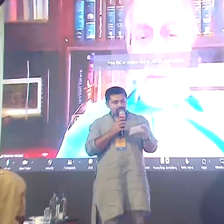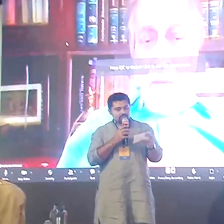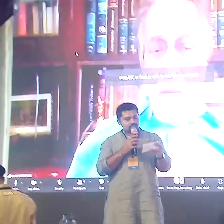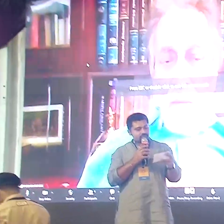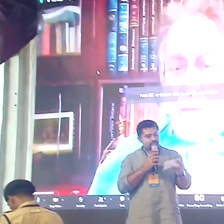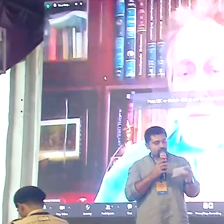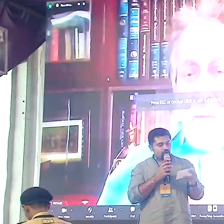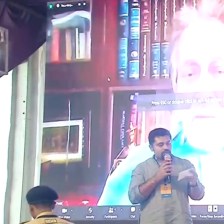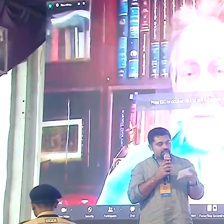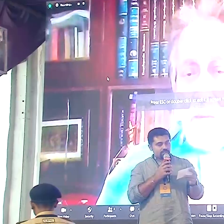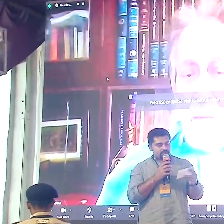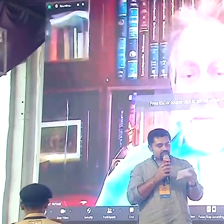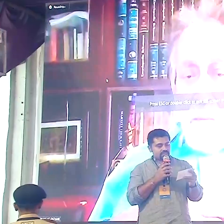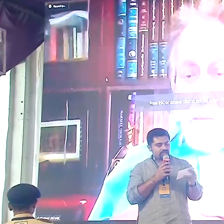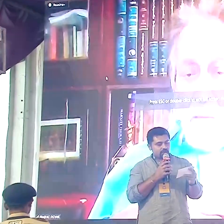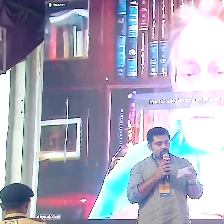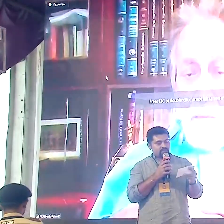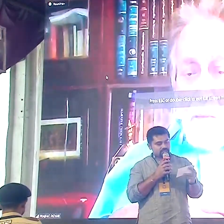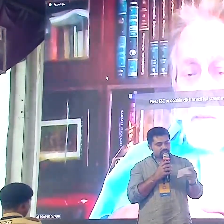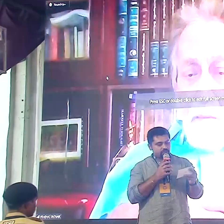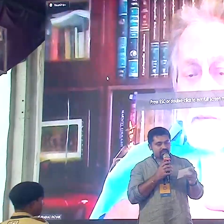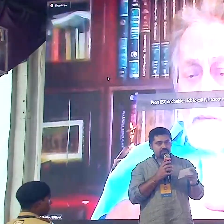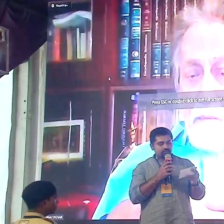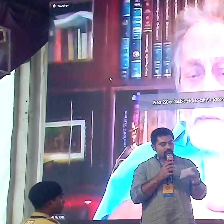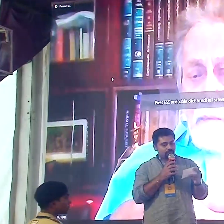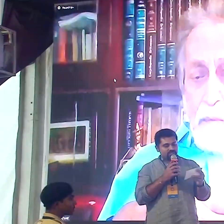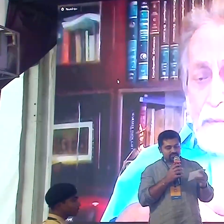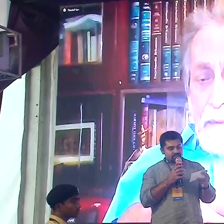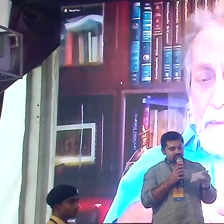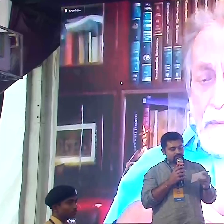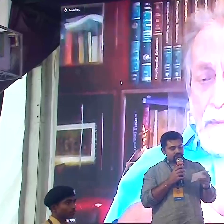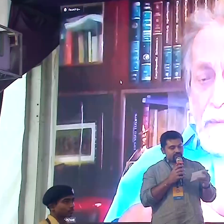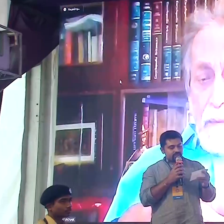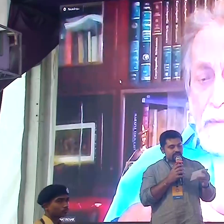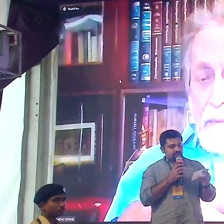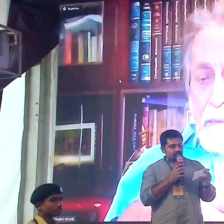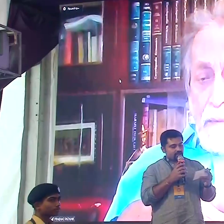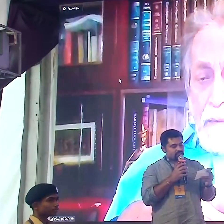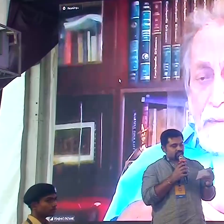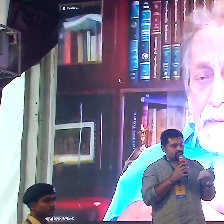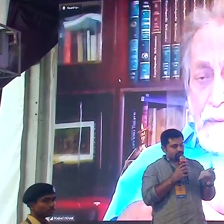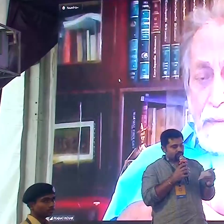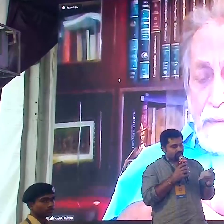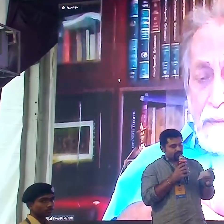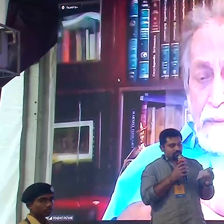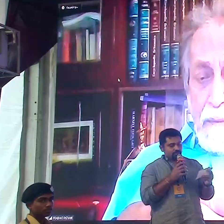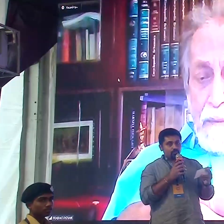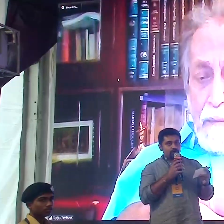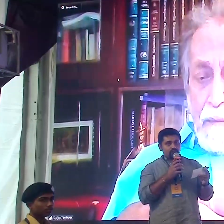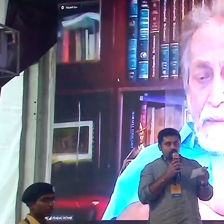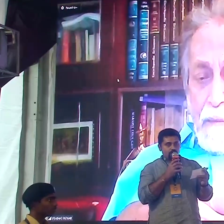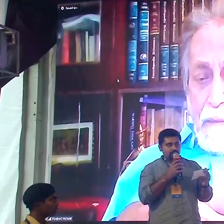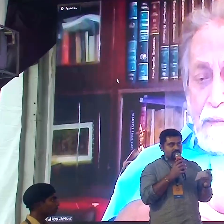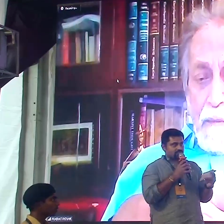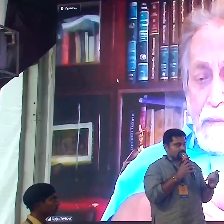be constraints on independent economic decision making by states? Can Kerala's KIFBI be a